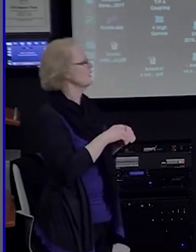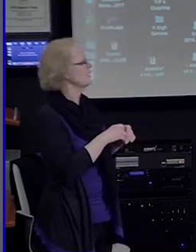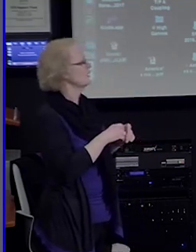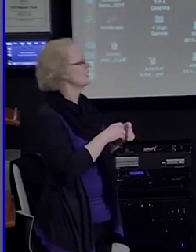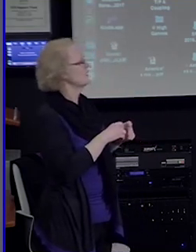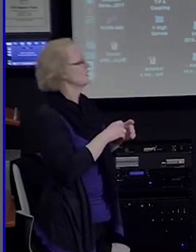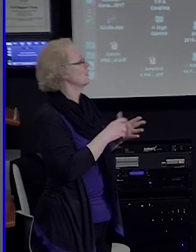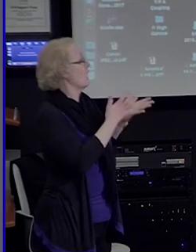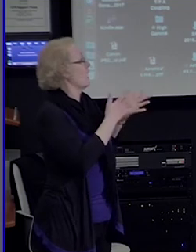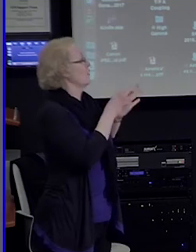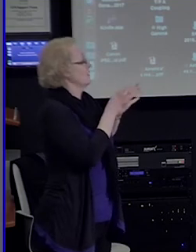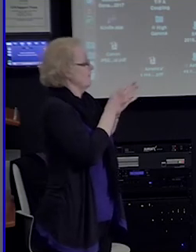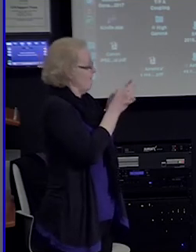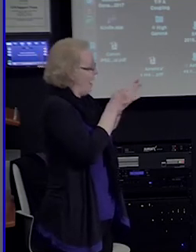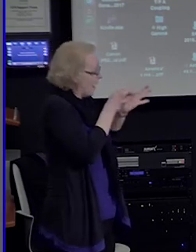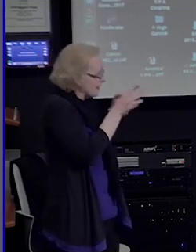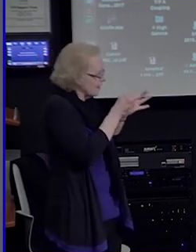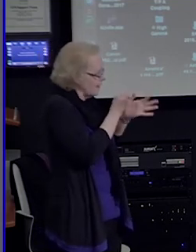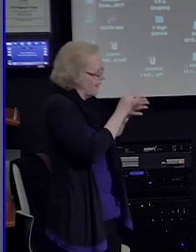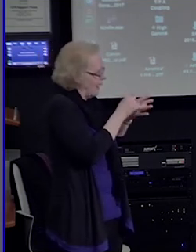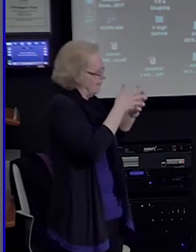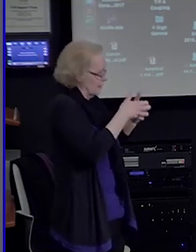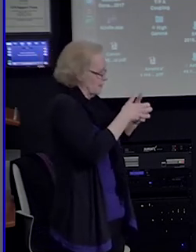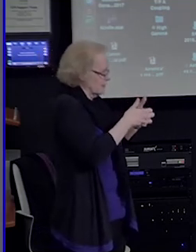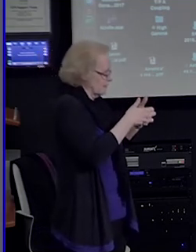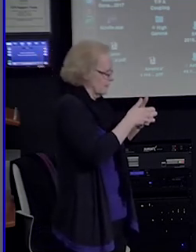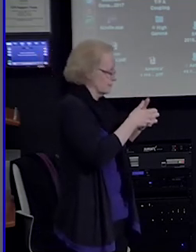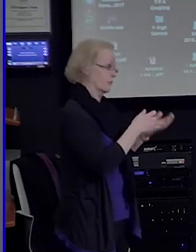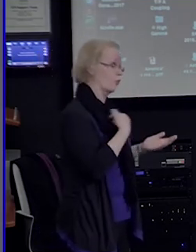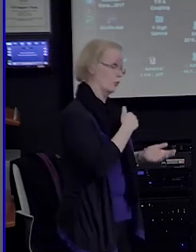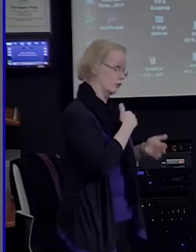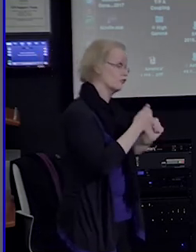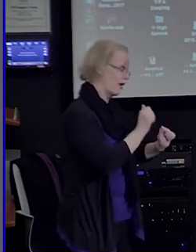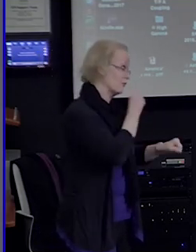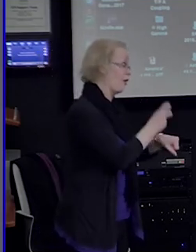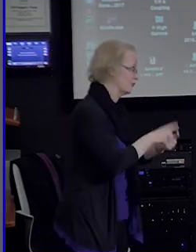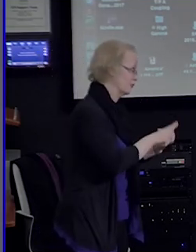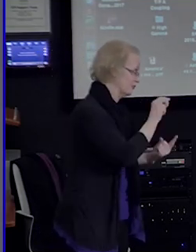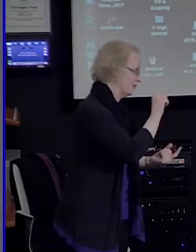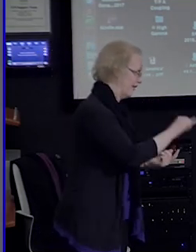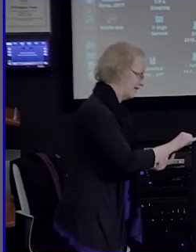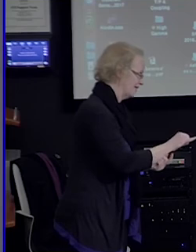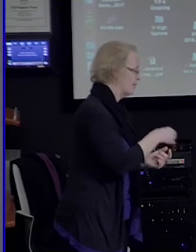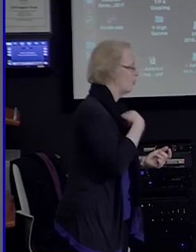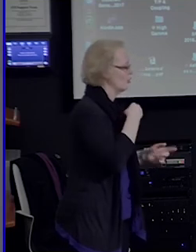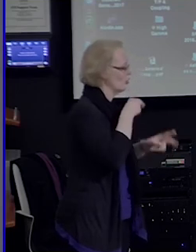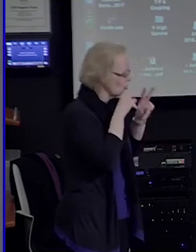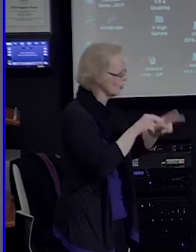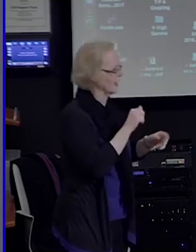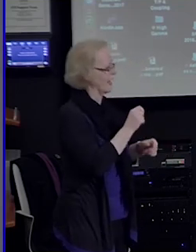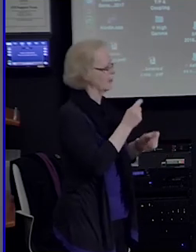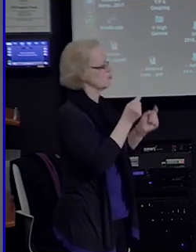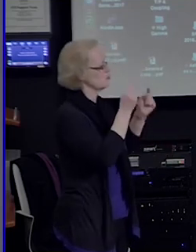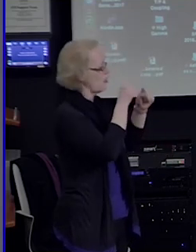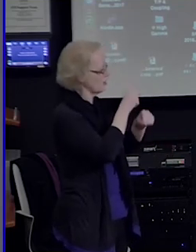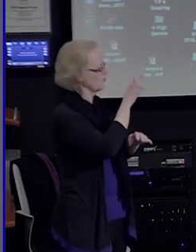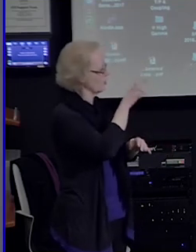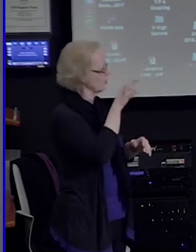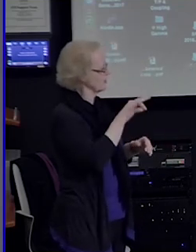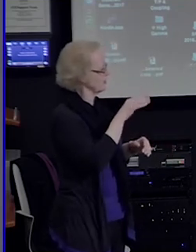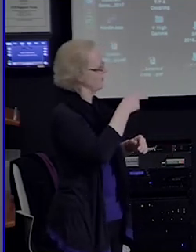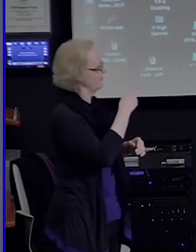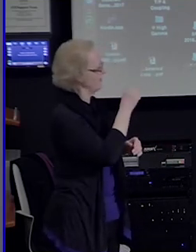mechanism and we're trying very hard to do that we're looking at cross-frequency phase coupling see it's not